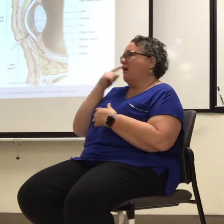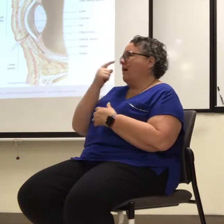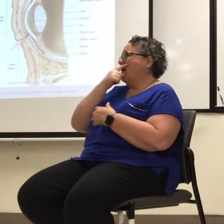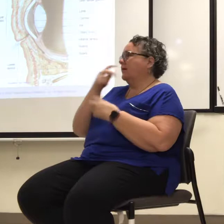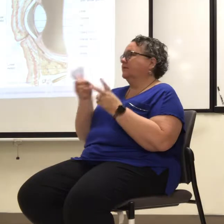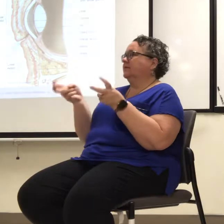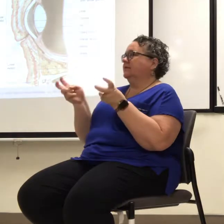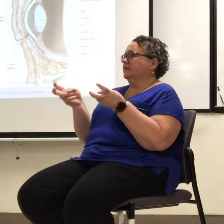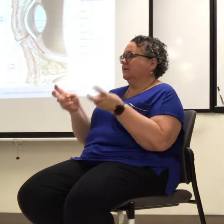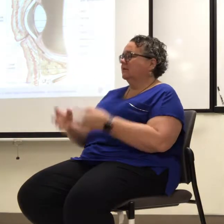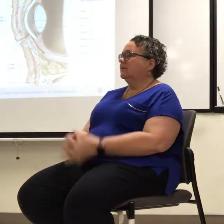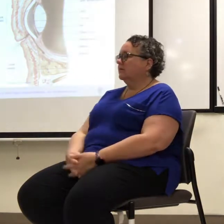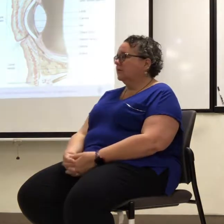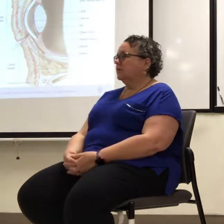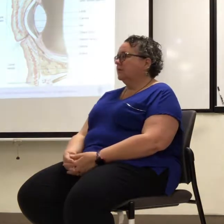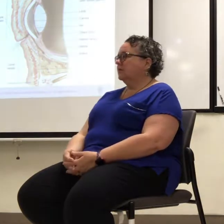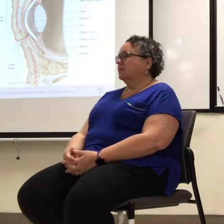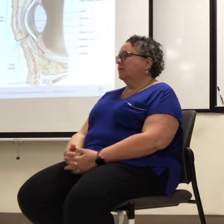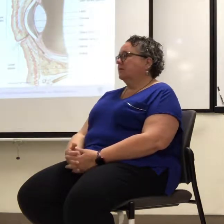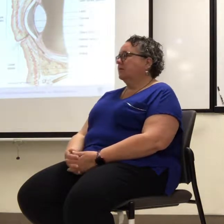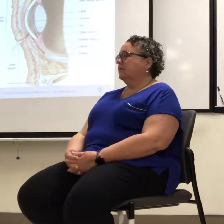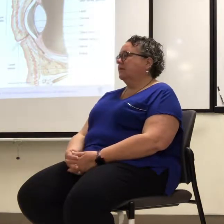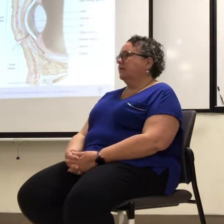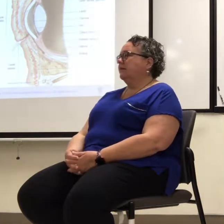For bloodshot eyes.